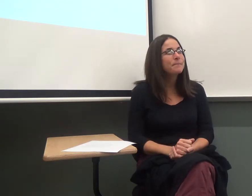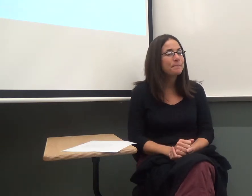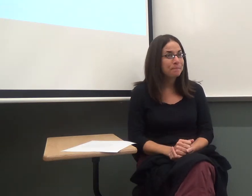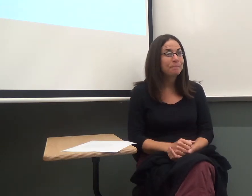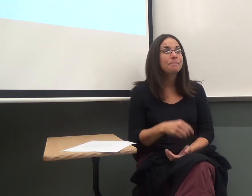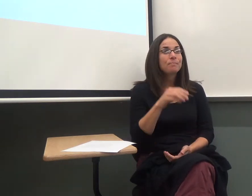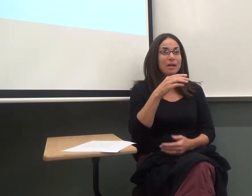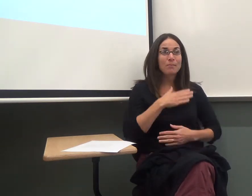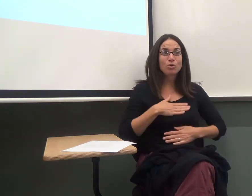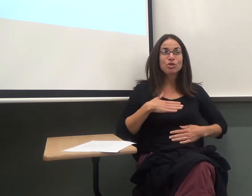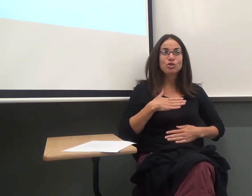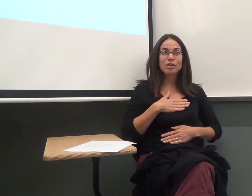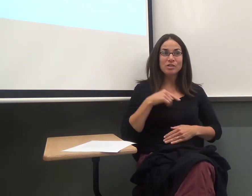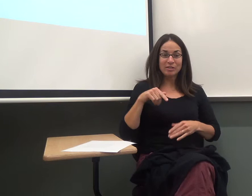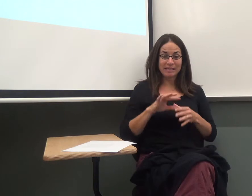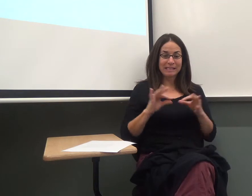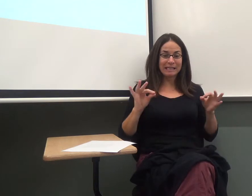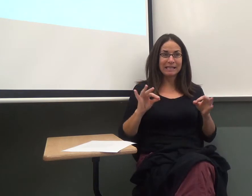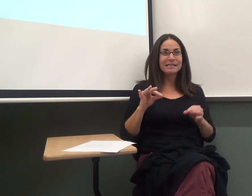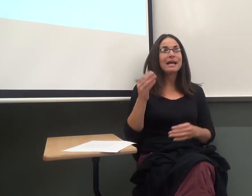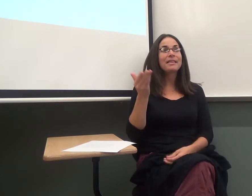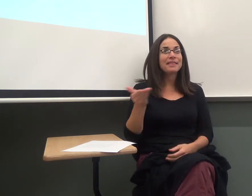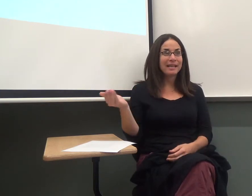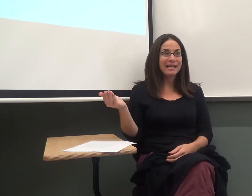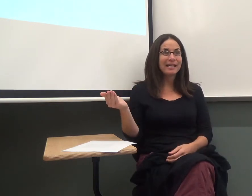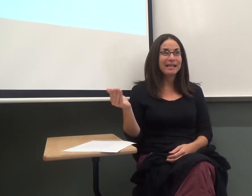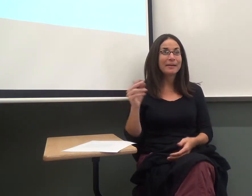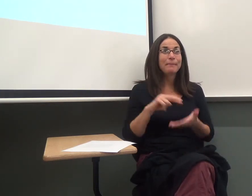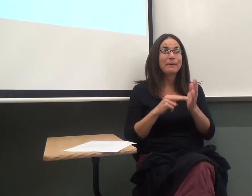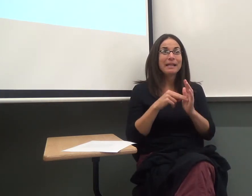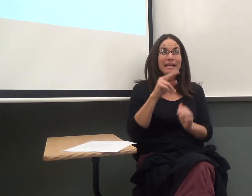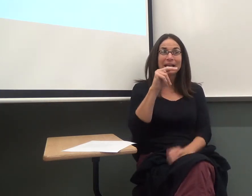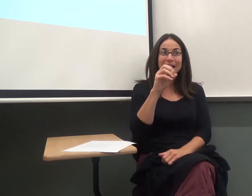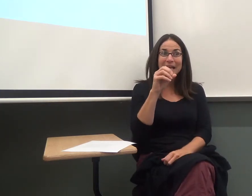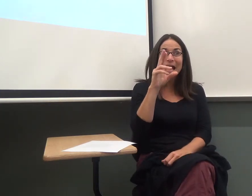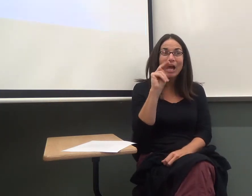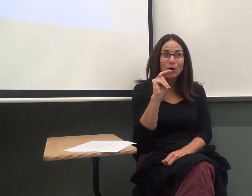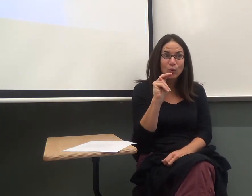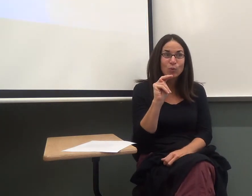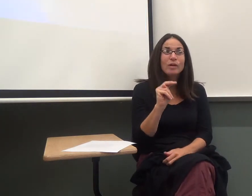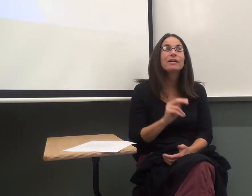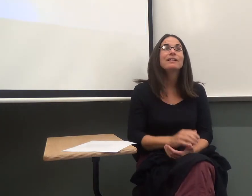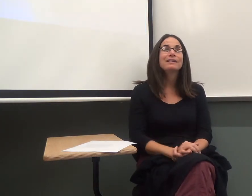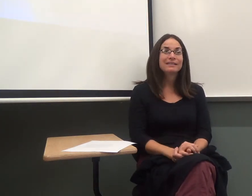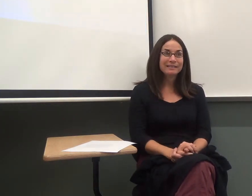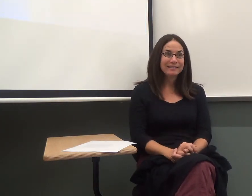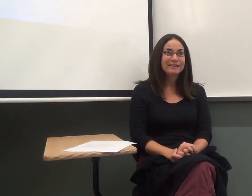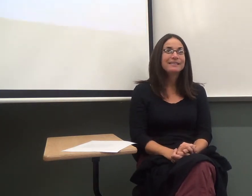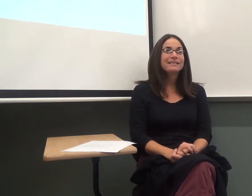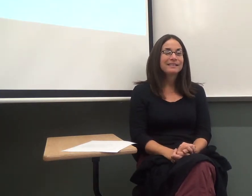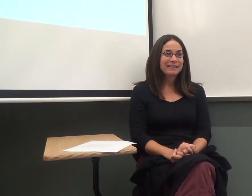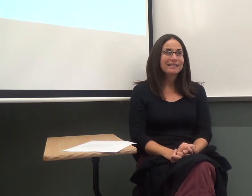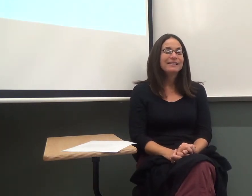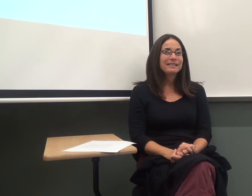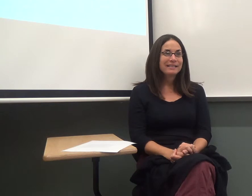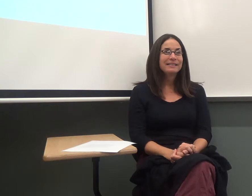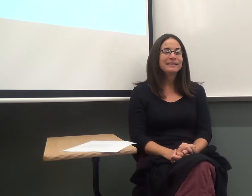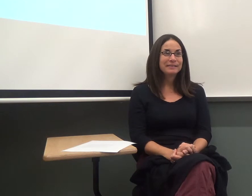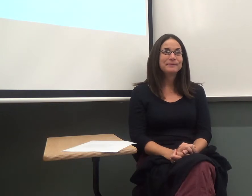thing, Oh, it's and it's a It's a noun. noun. Oh, It's a noun. man, look at that. Okay. All right. It's a noun. So look at, this is a